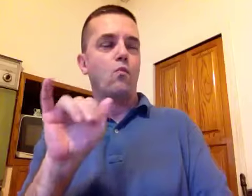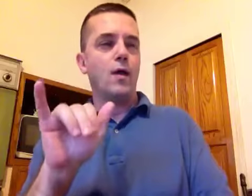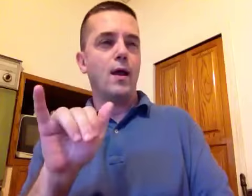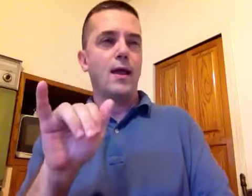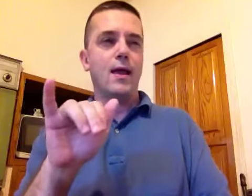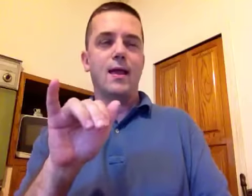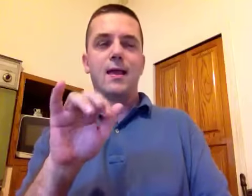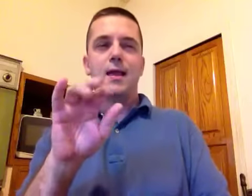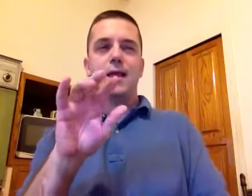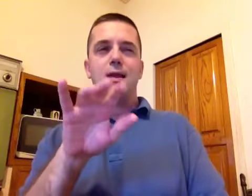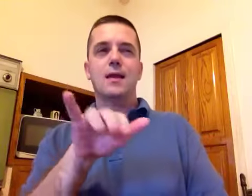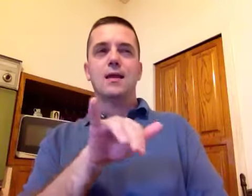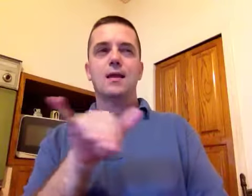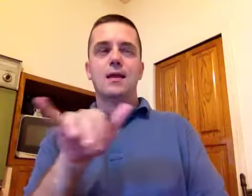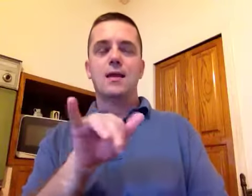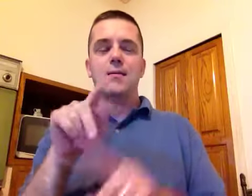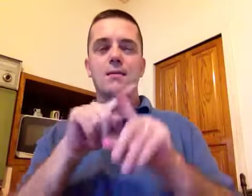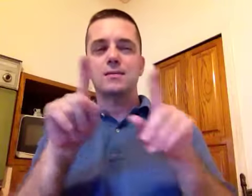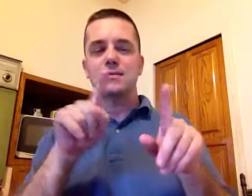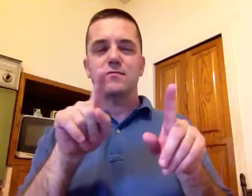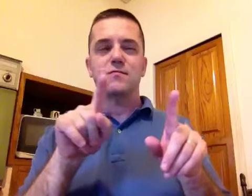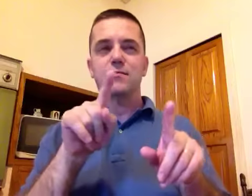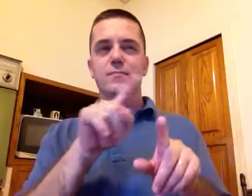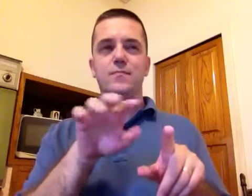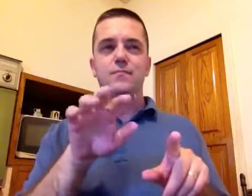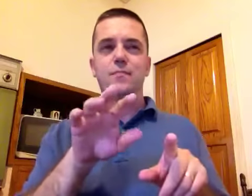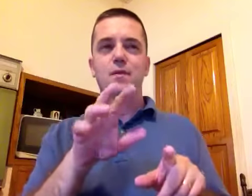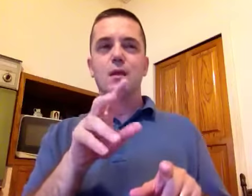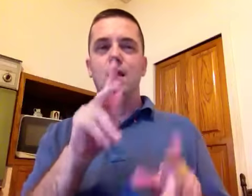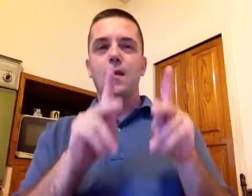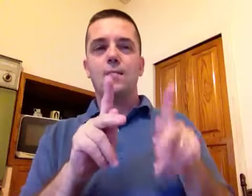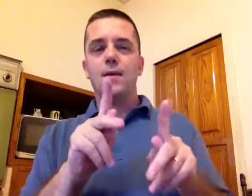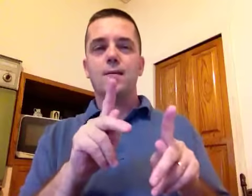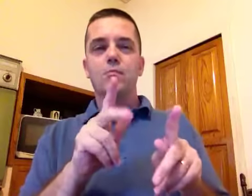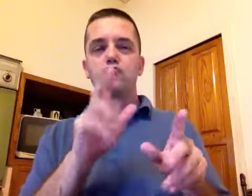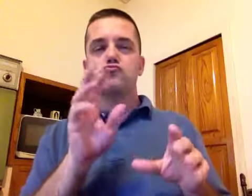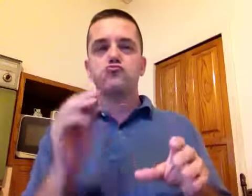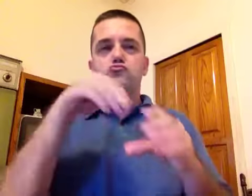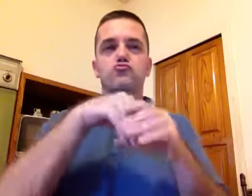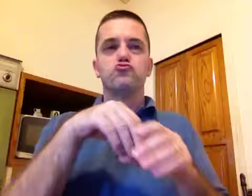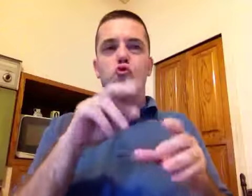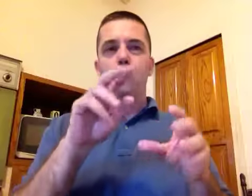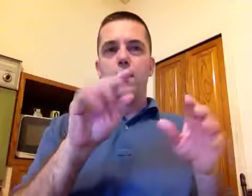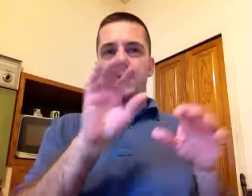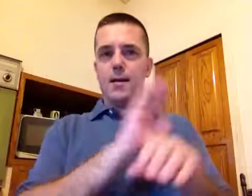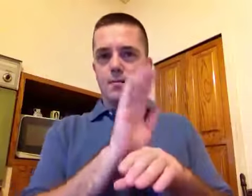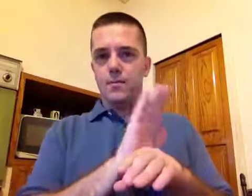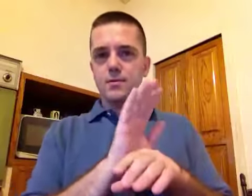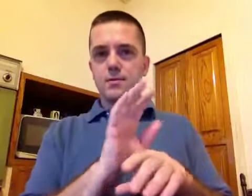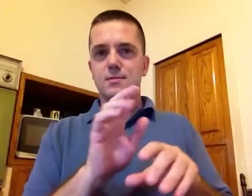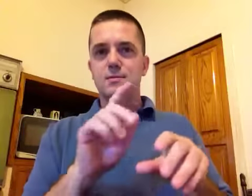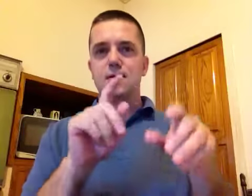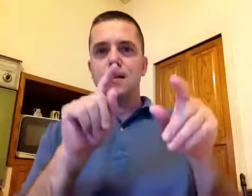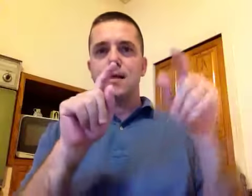So I'm going to beg your husband to slow down just a little bit and to do something that doesn't have any sex appeal to